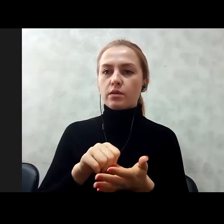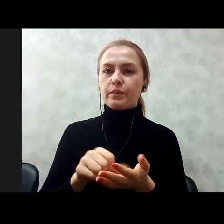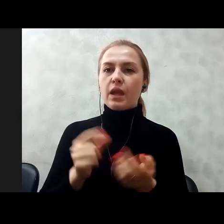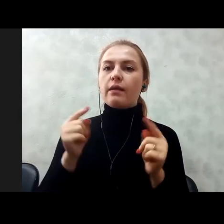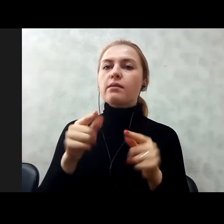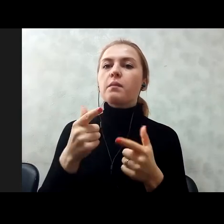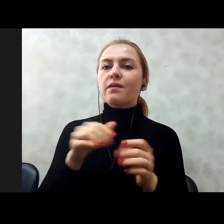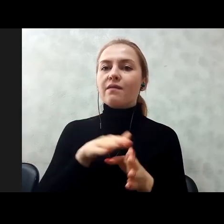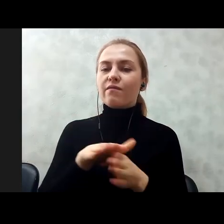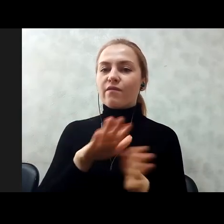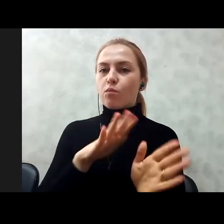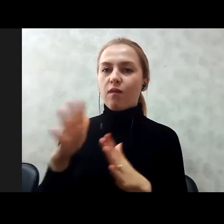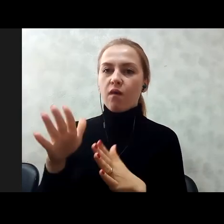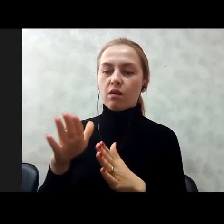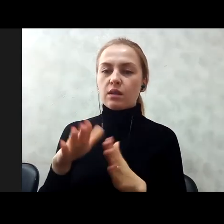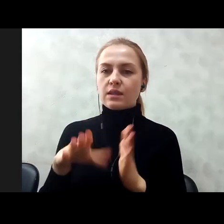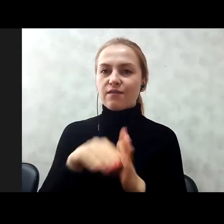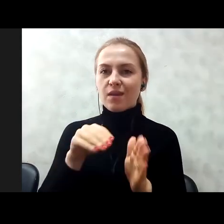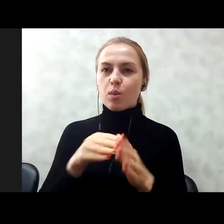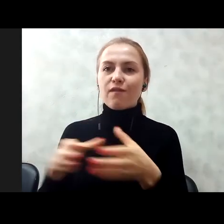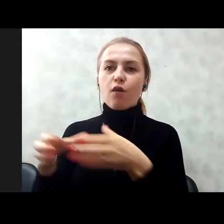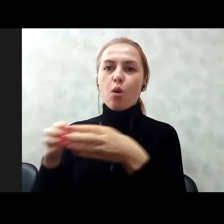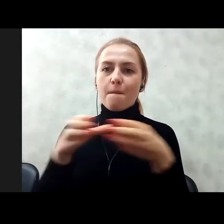view of international electoral standards.